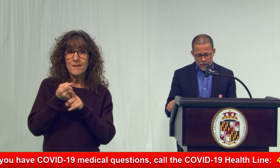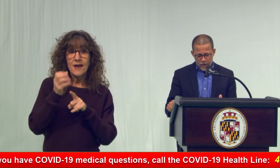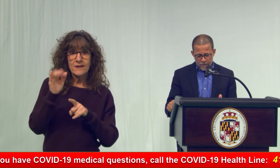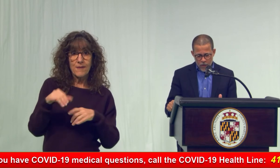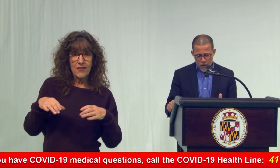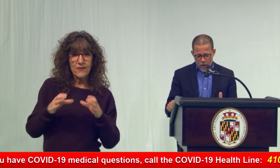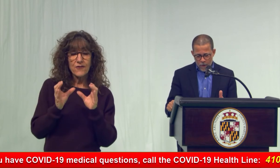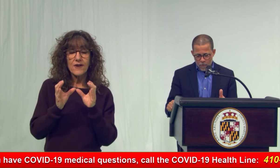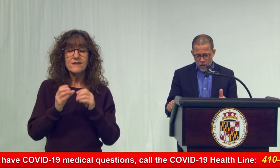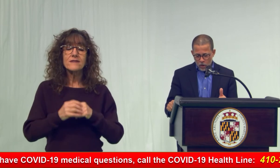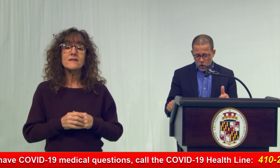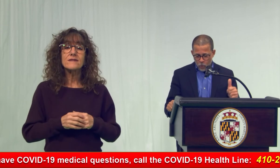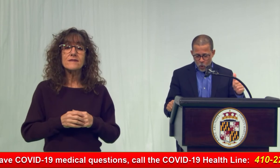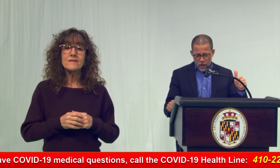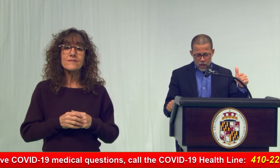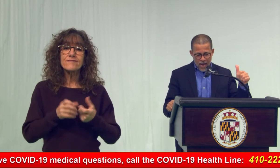crisis,